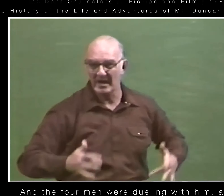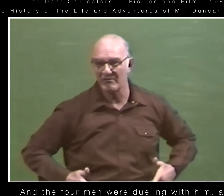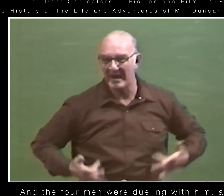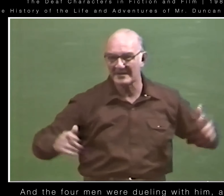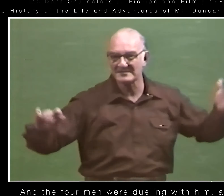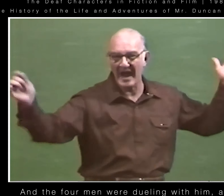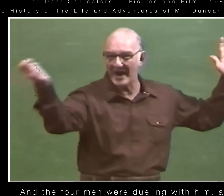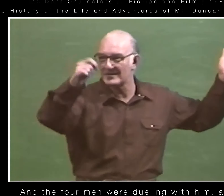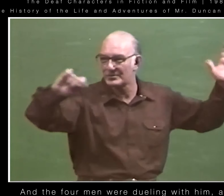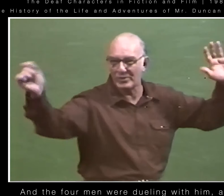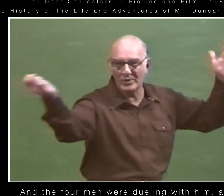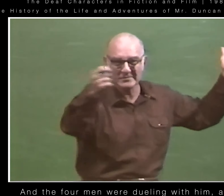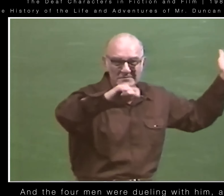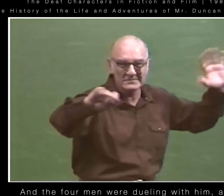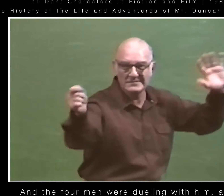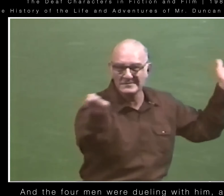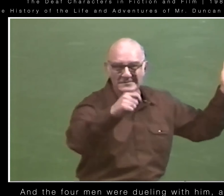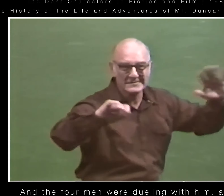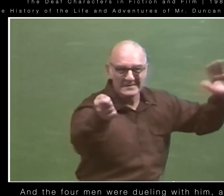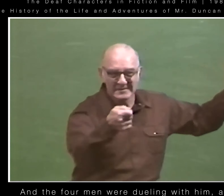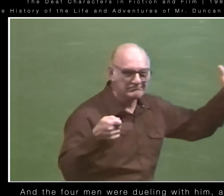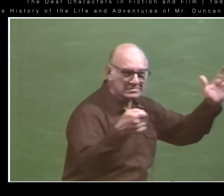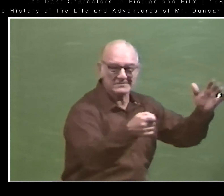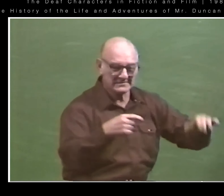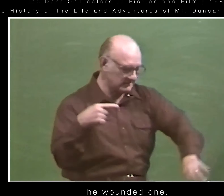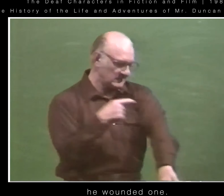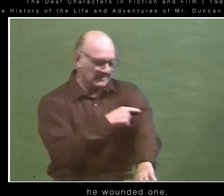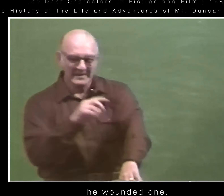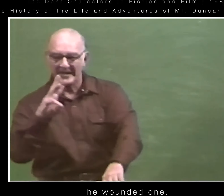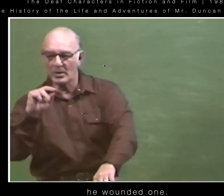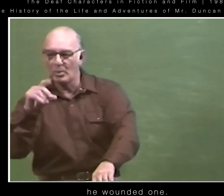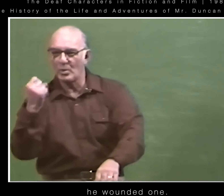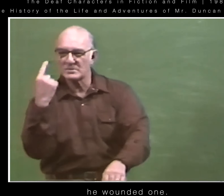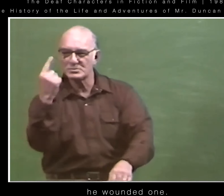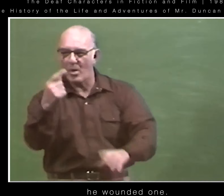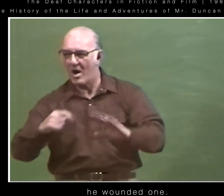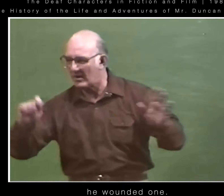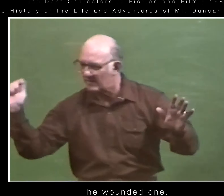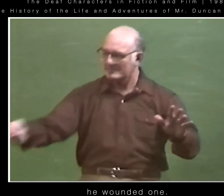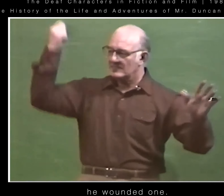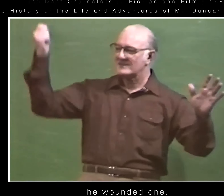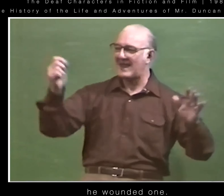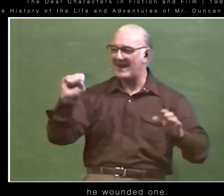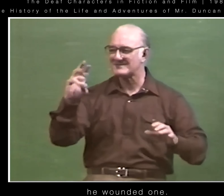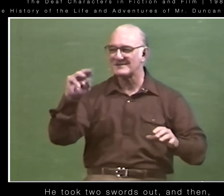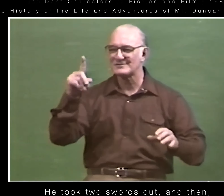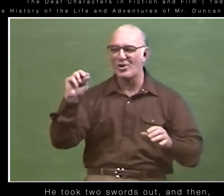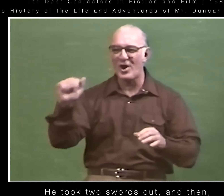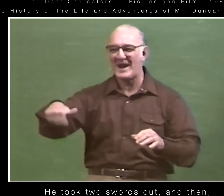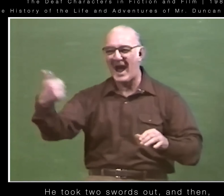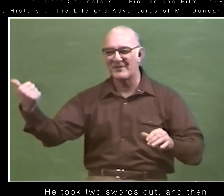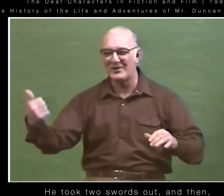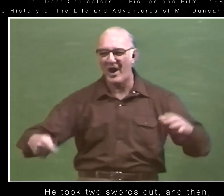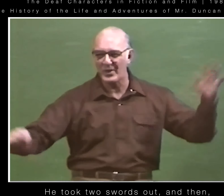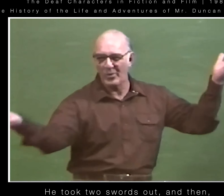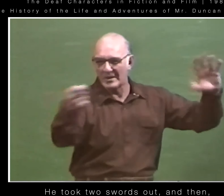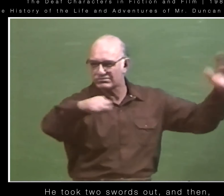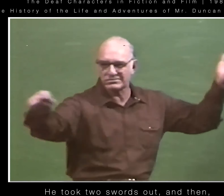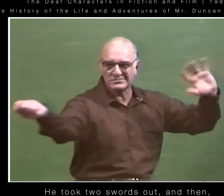Very exciting too. He wounds one, takes the sword out of another one.